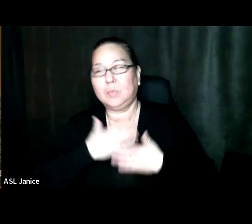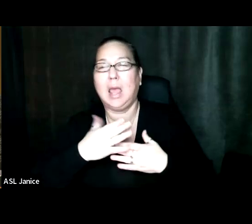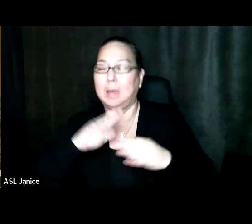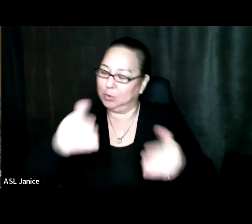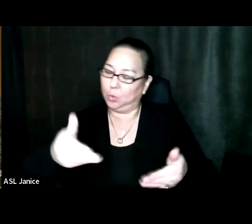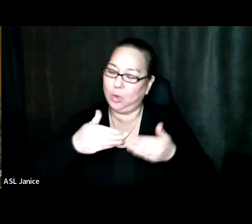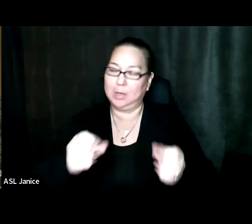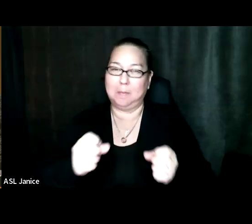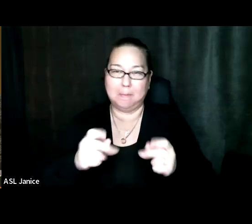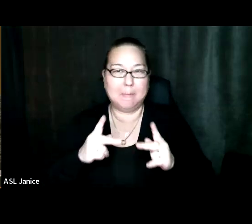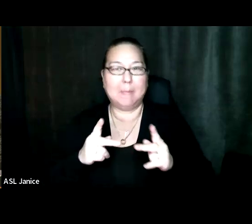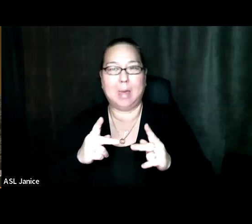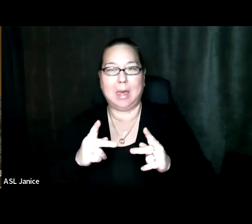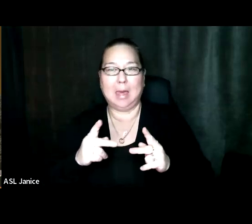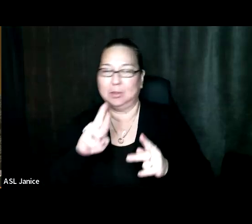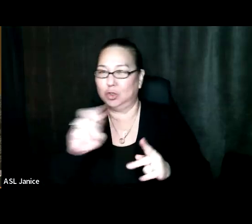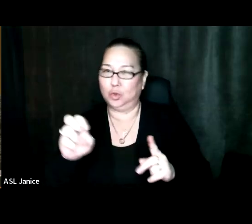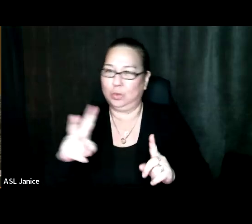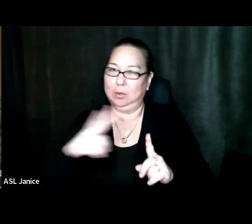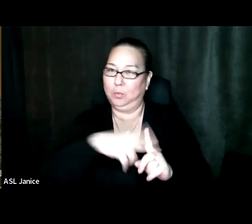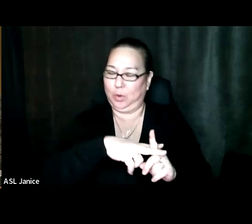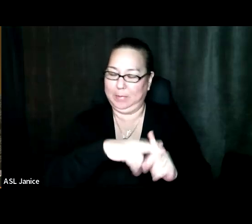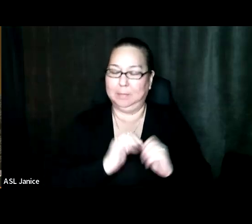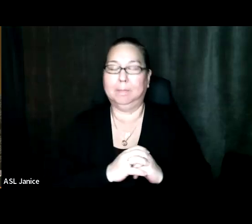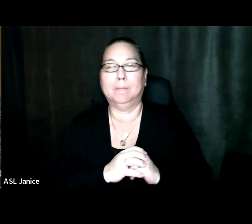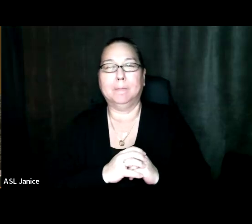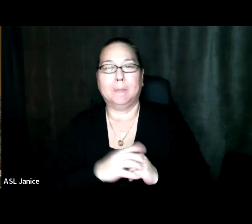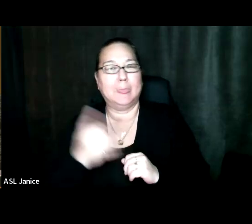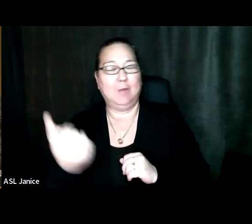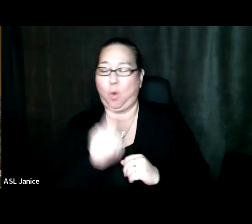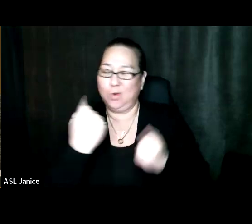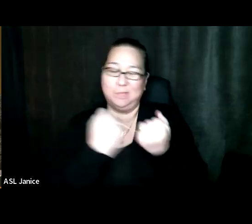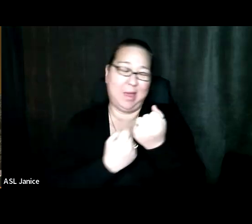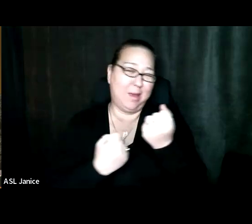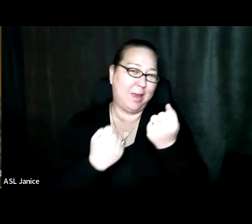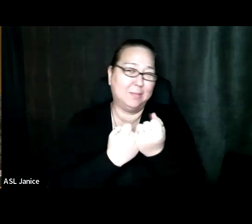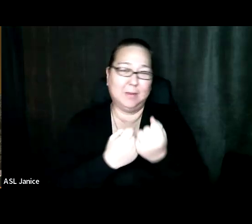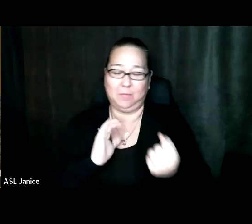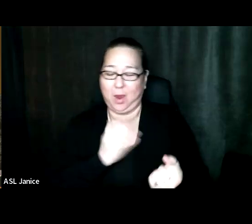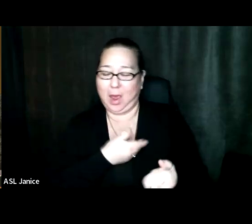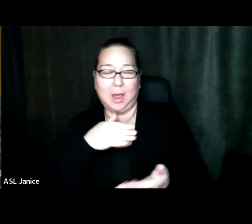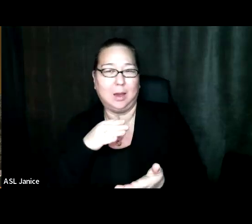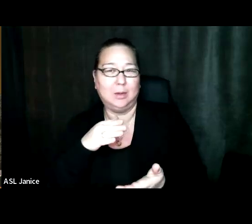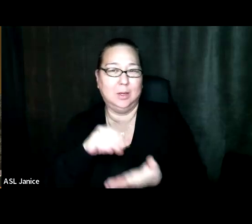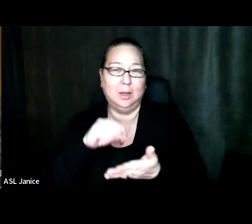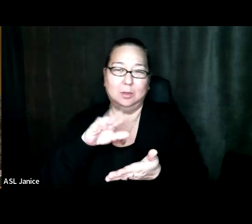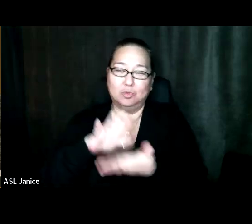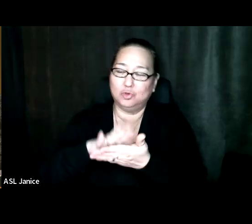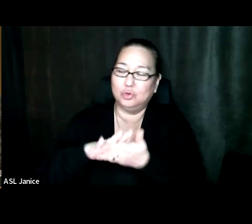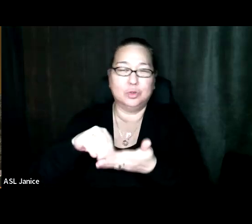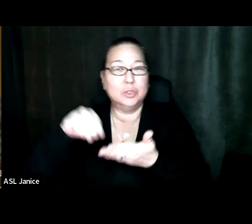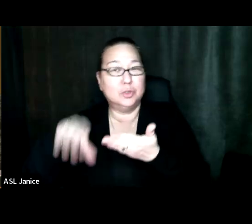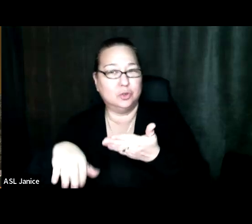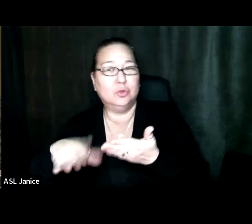you back in the reappointment. You have always been a steadfast advocate for our schools and our students, and I'm really looking forward to the work